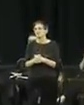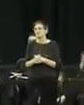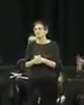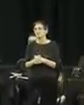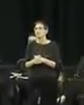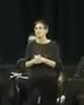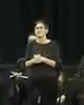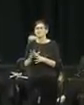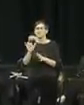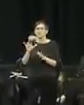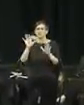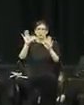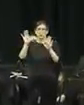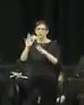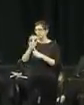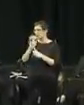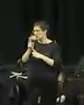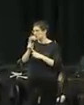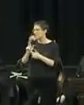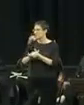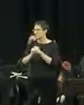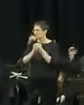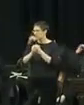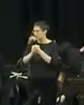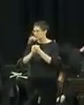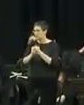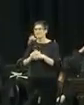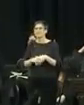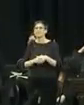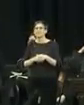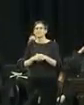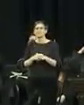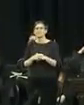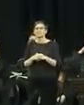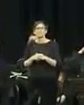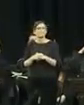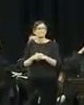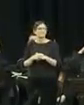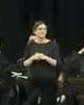What a wonderful moment. I congratulate you all.